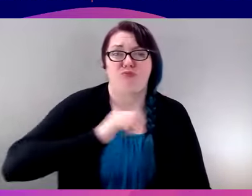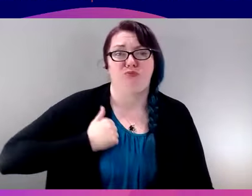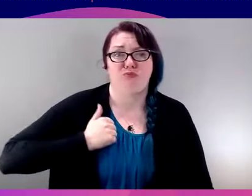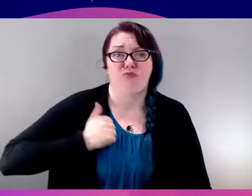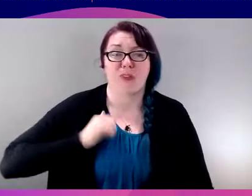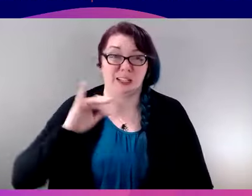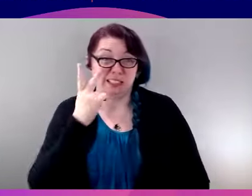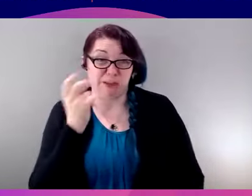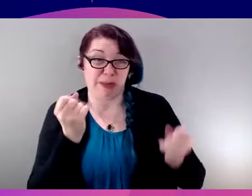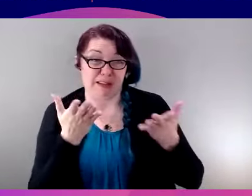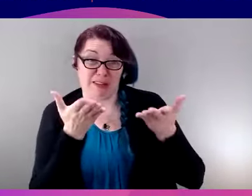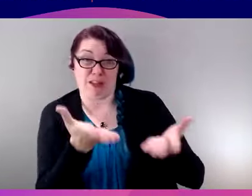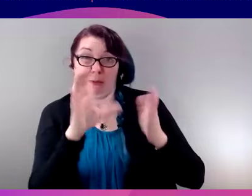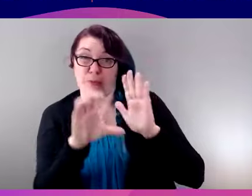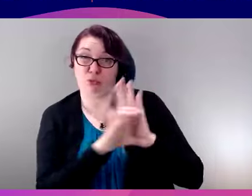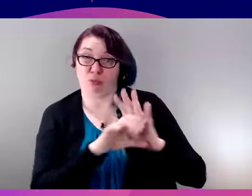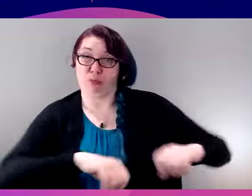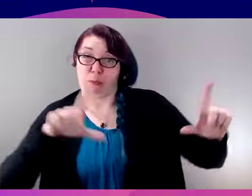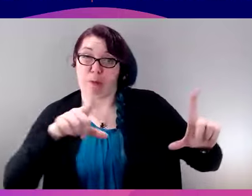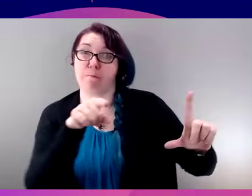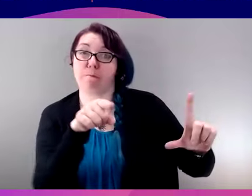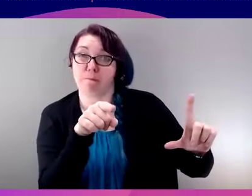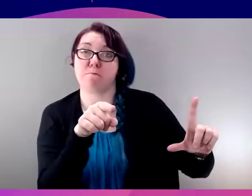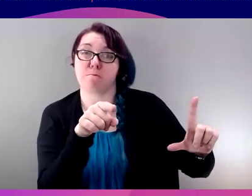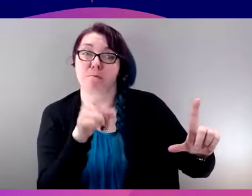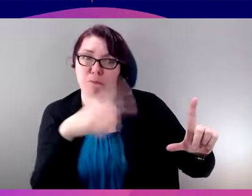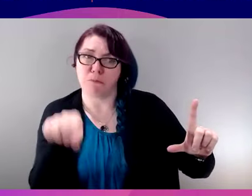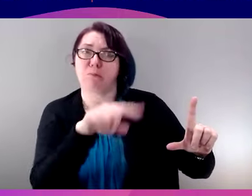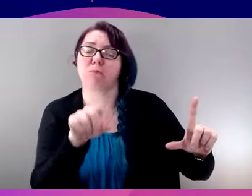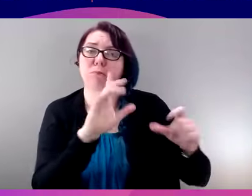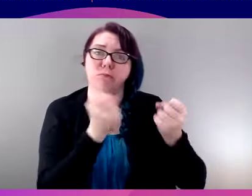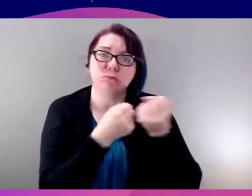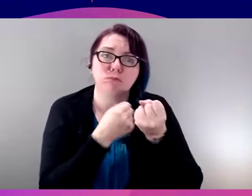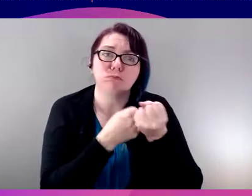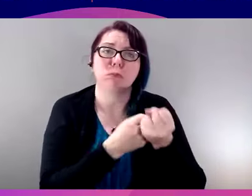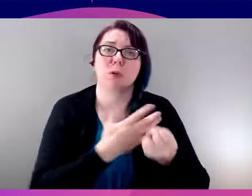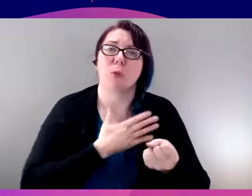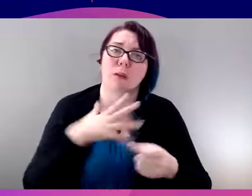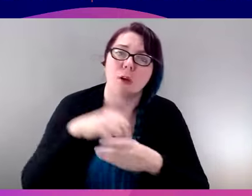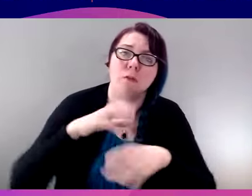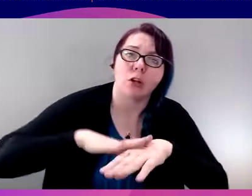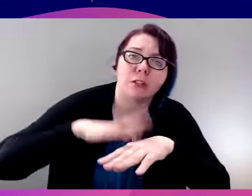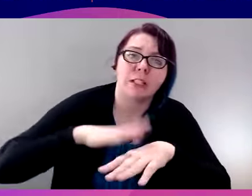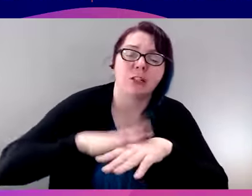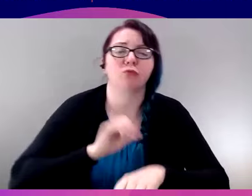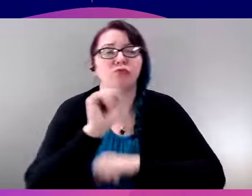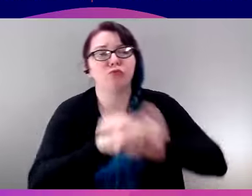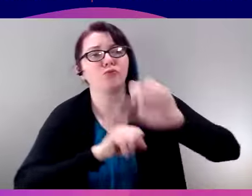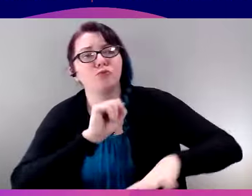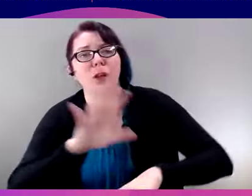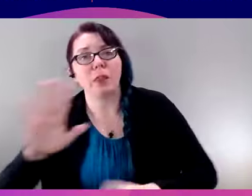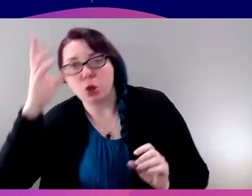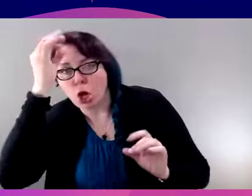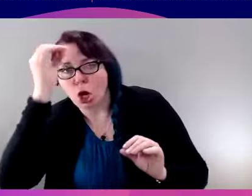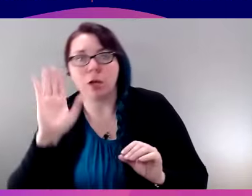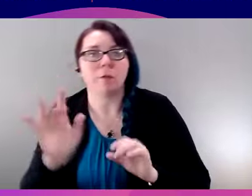graphic here. Because of their support, specifically our consultation and collaboration with them, their contributions helped to